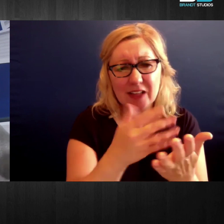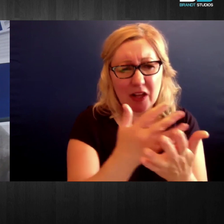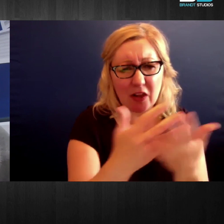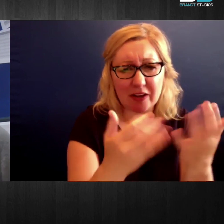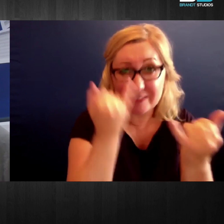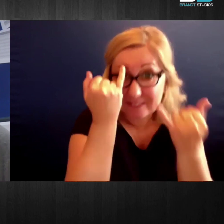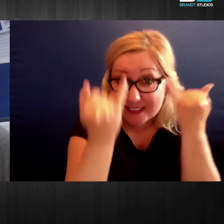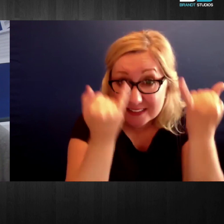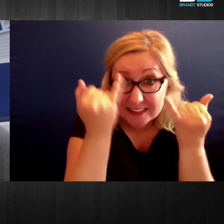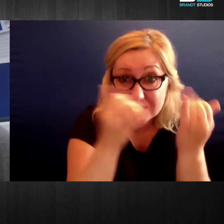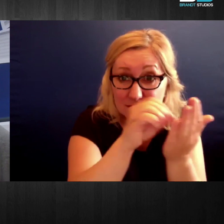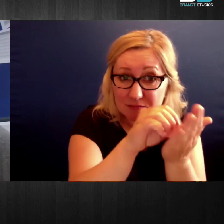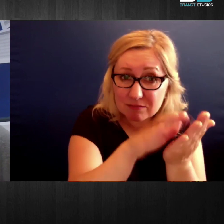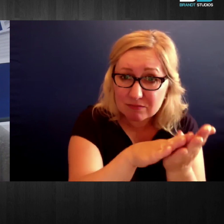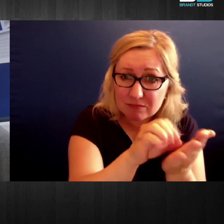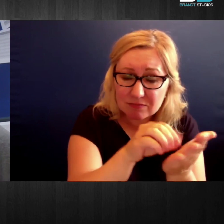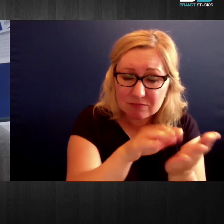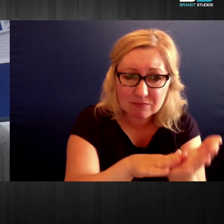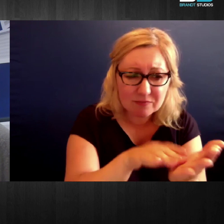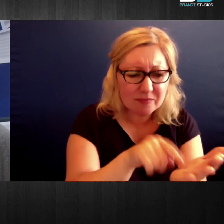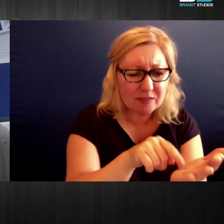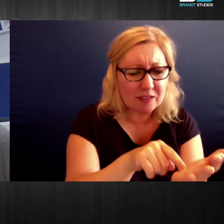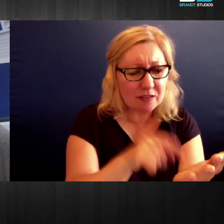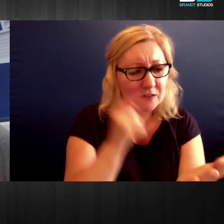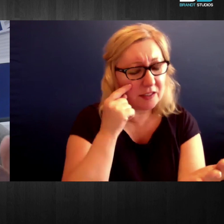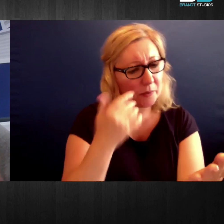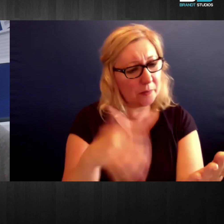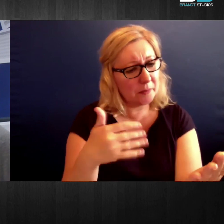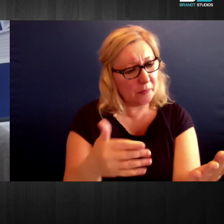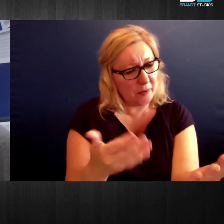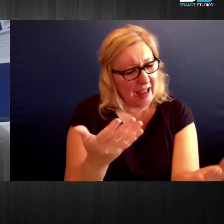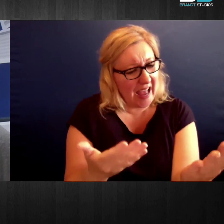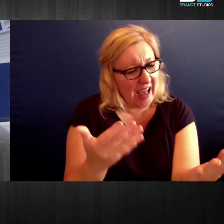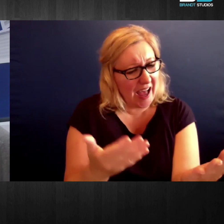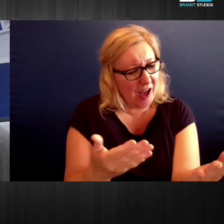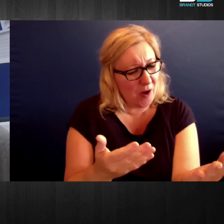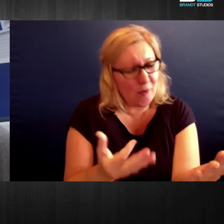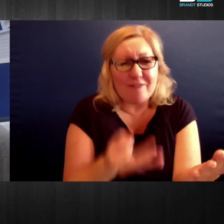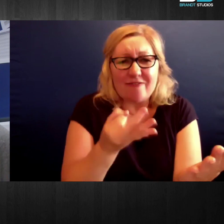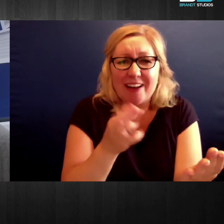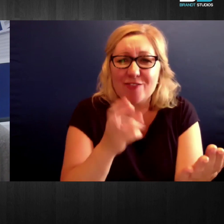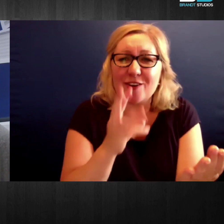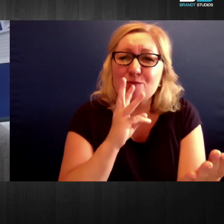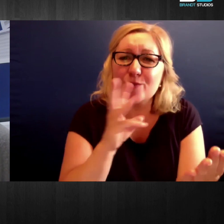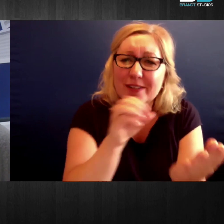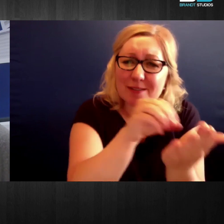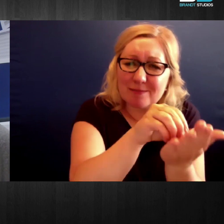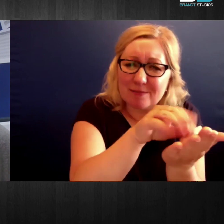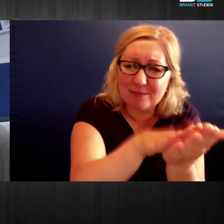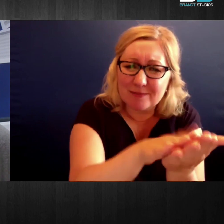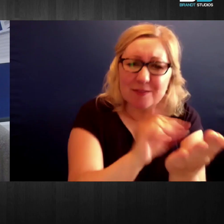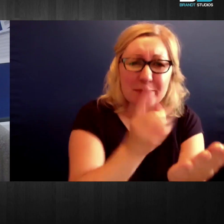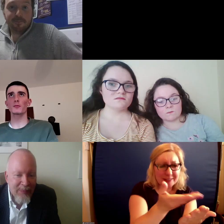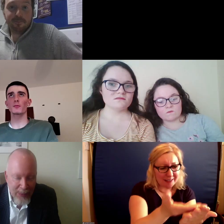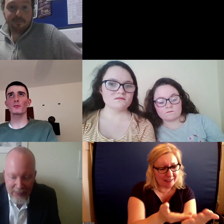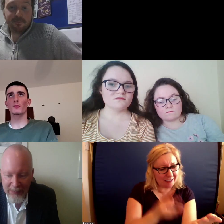to for someone to be able to put it into words, but you're reading it off page and there it is, and so that's probably for me. That's